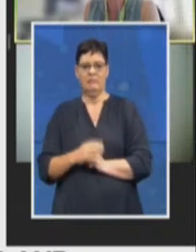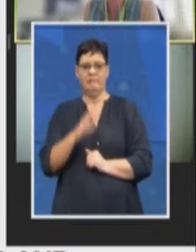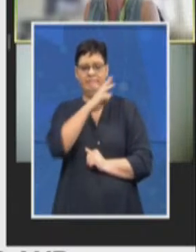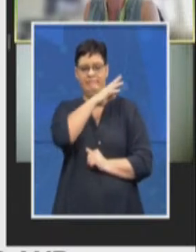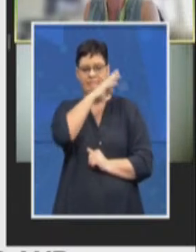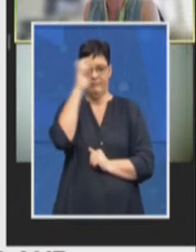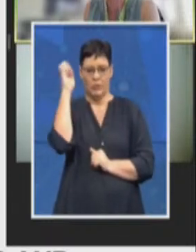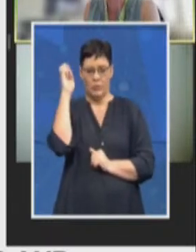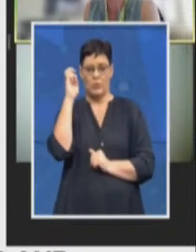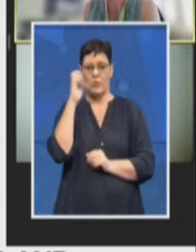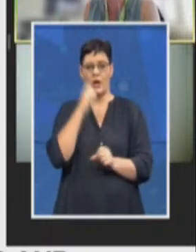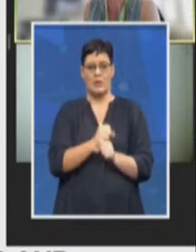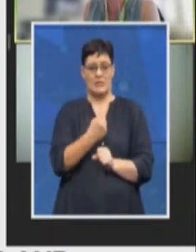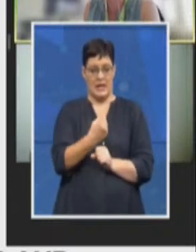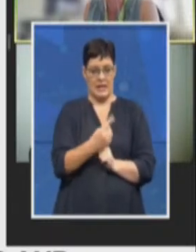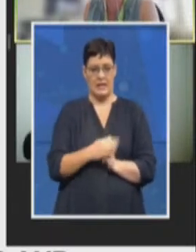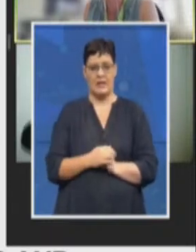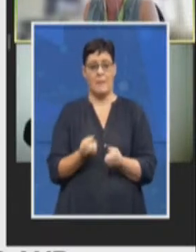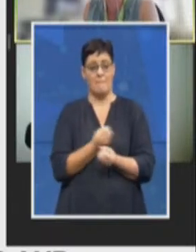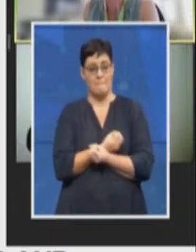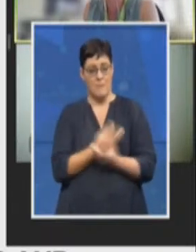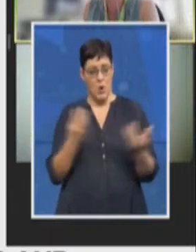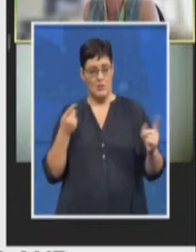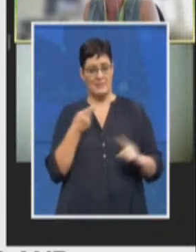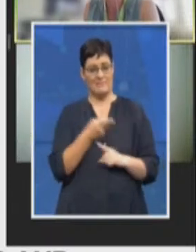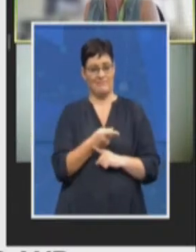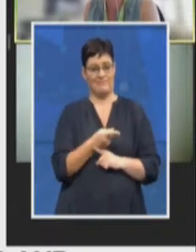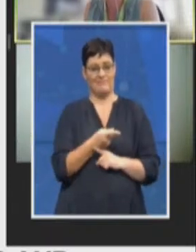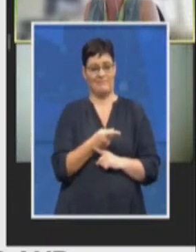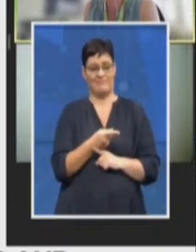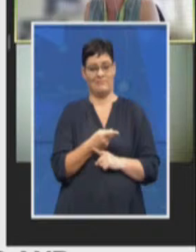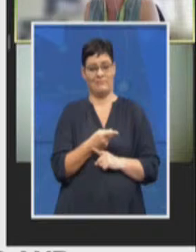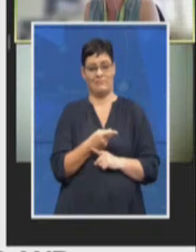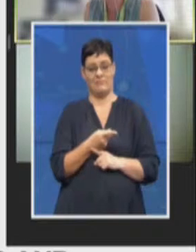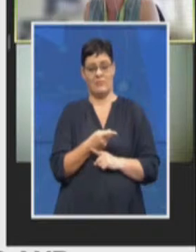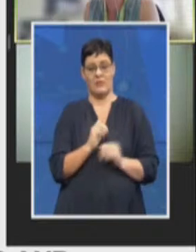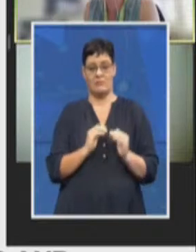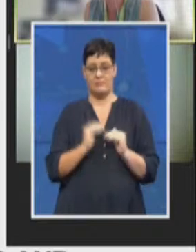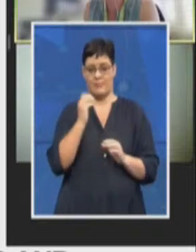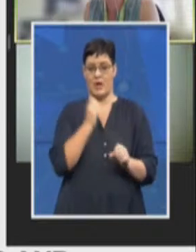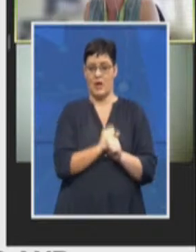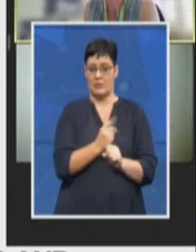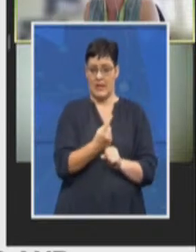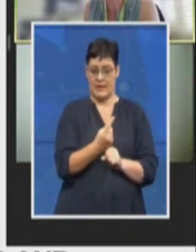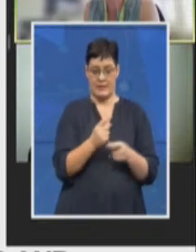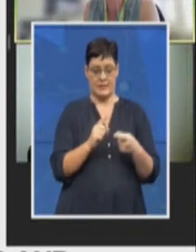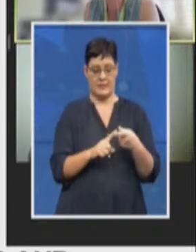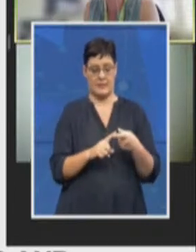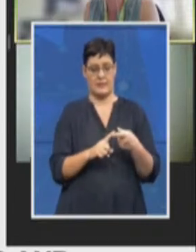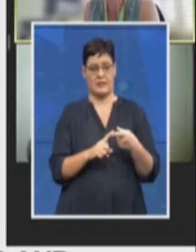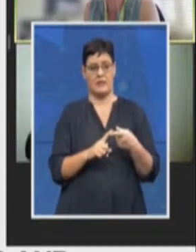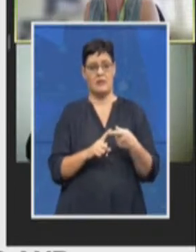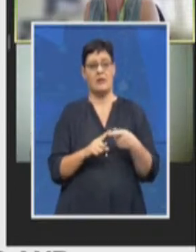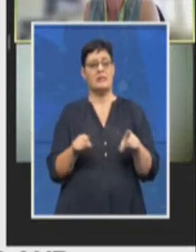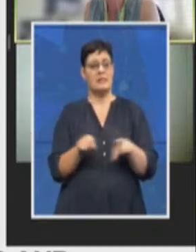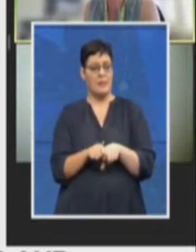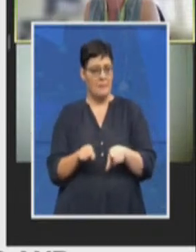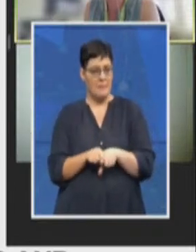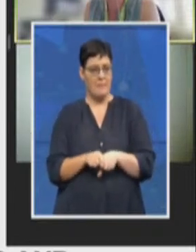has been driven by case increases in Gauteng, but we have also seen increases in